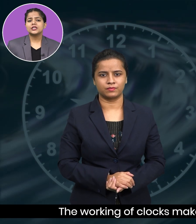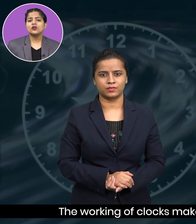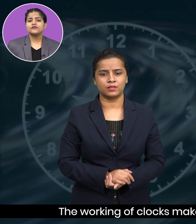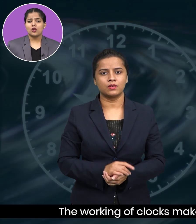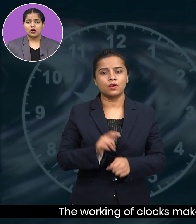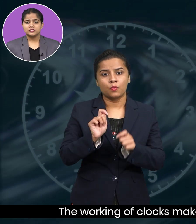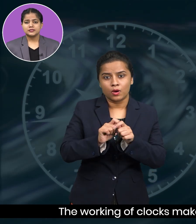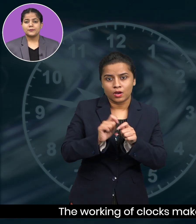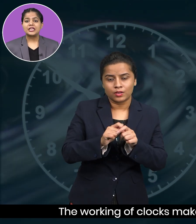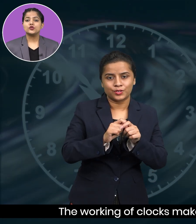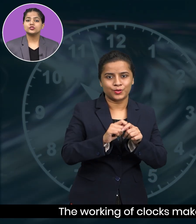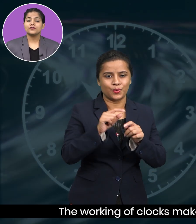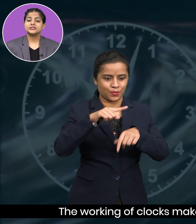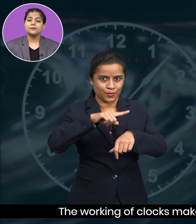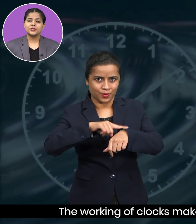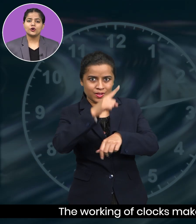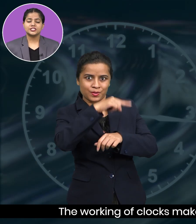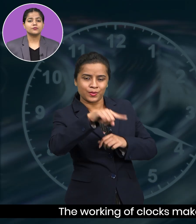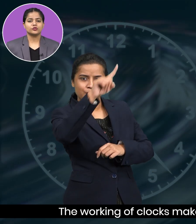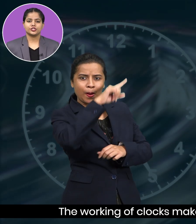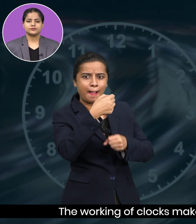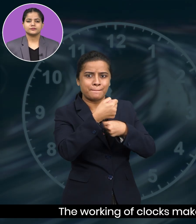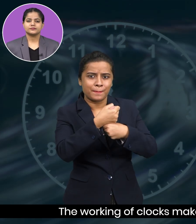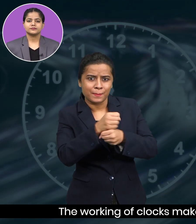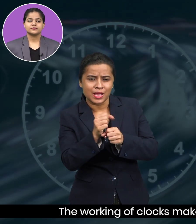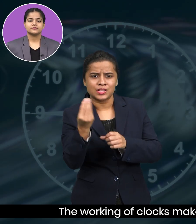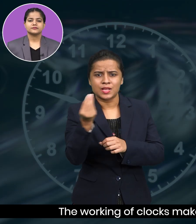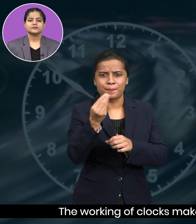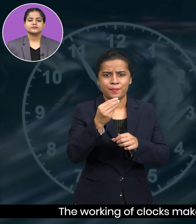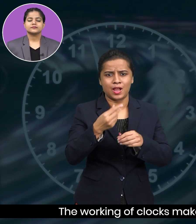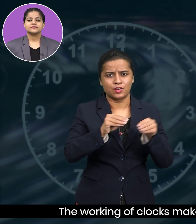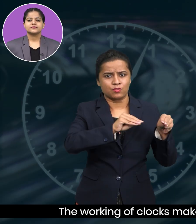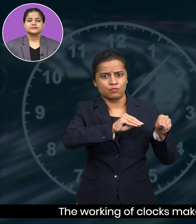The working of clocks make use of some periodic motion.